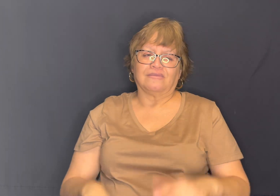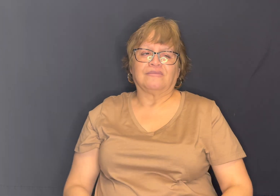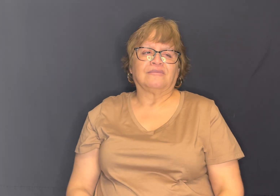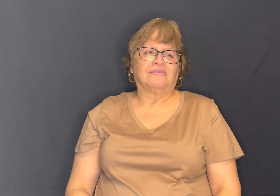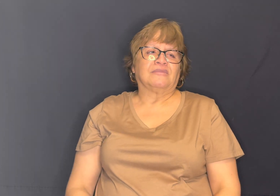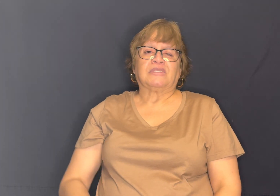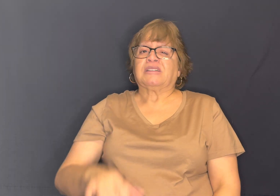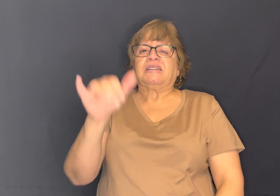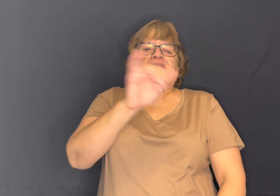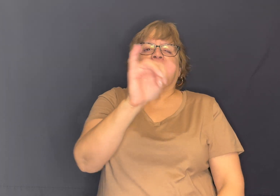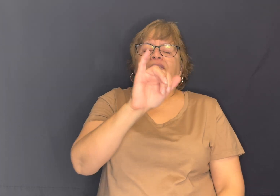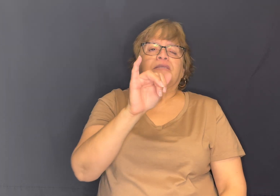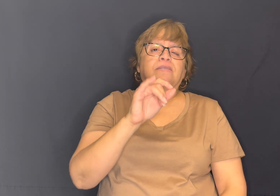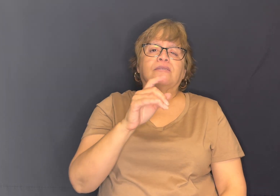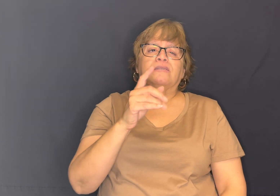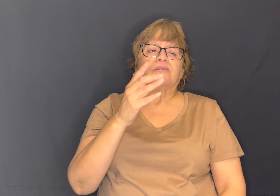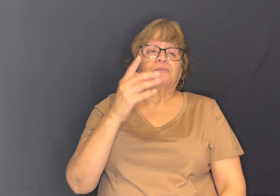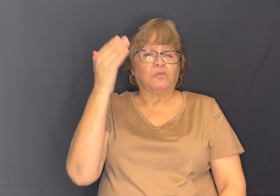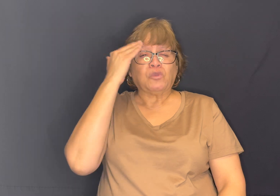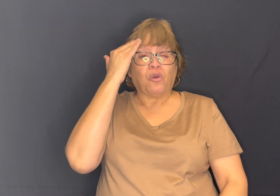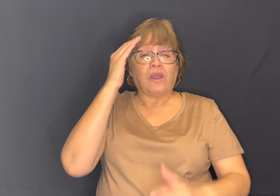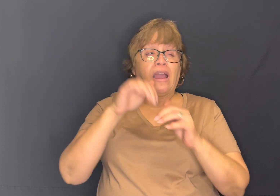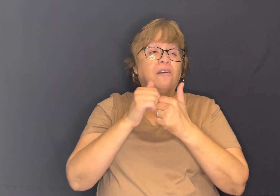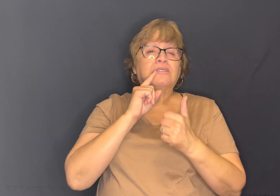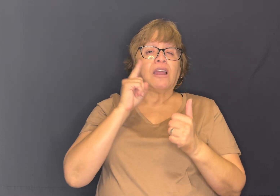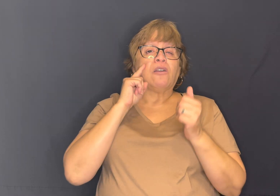are. That's another popular way to communicate.